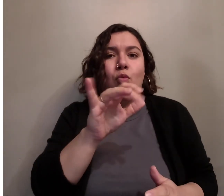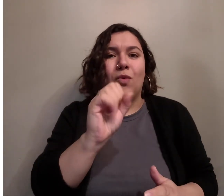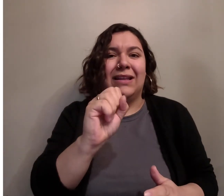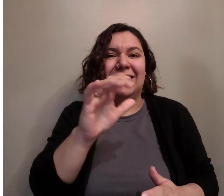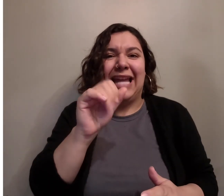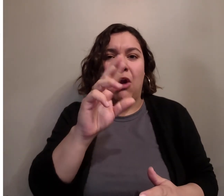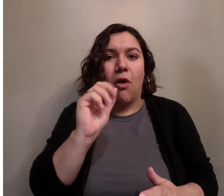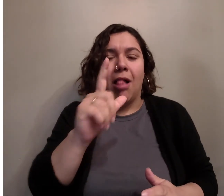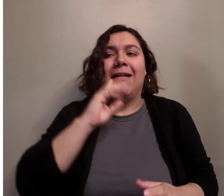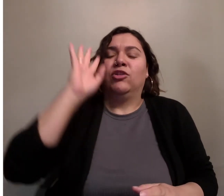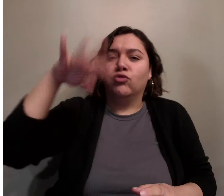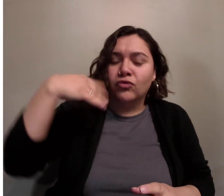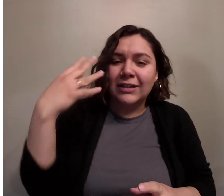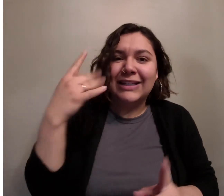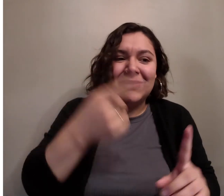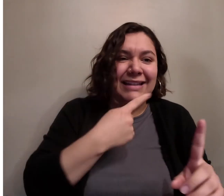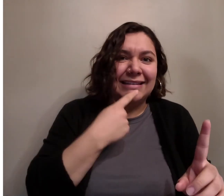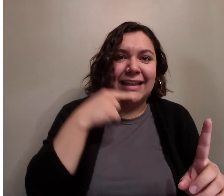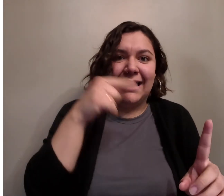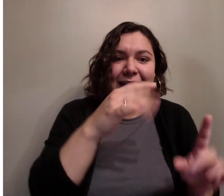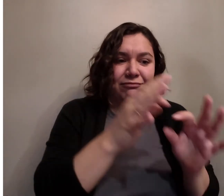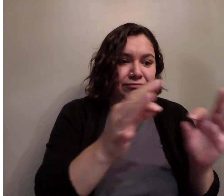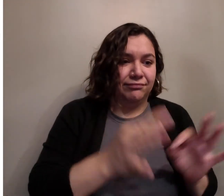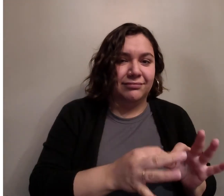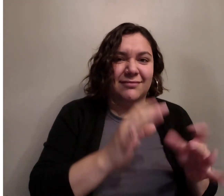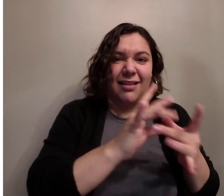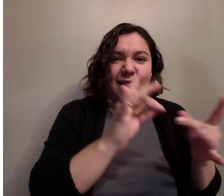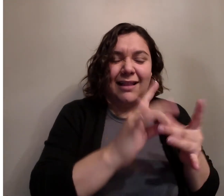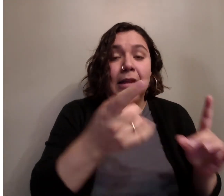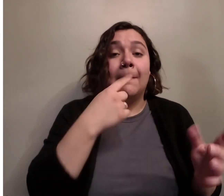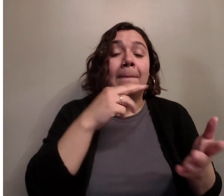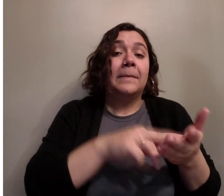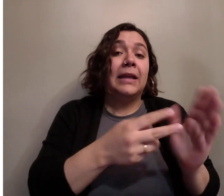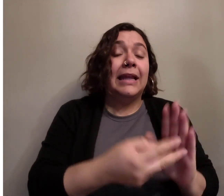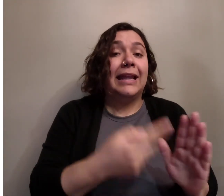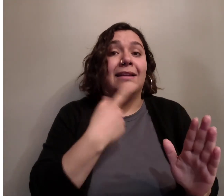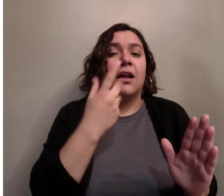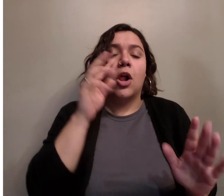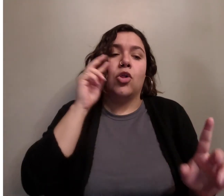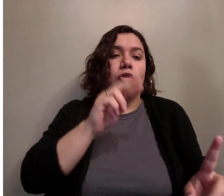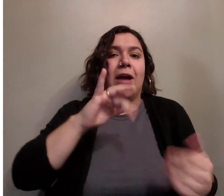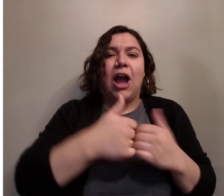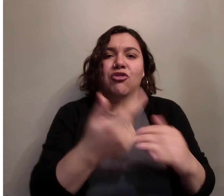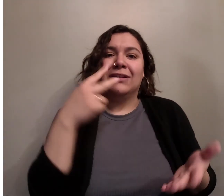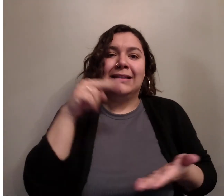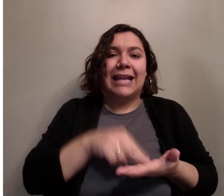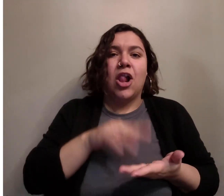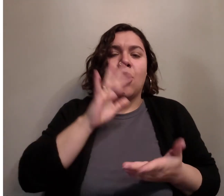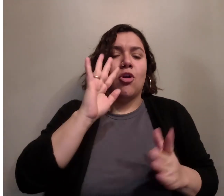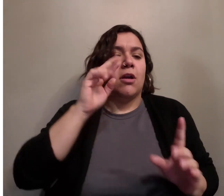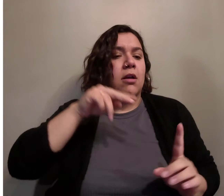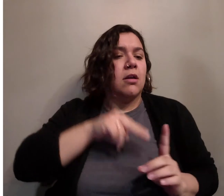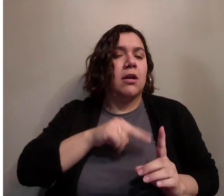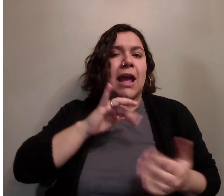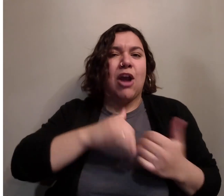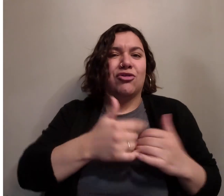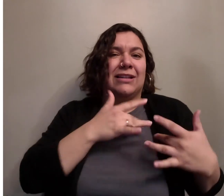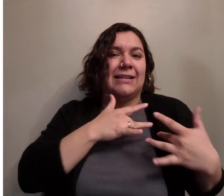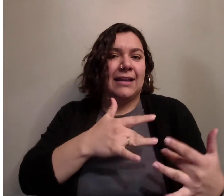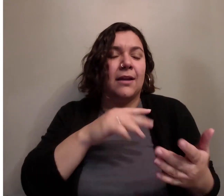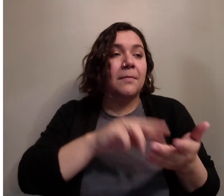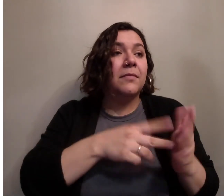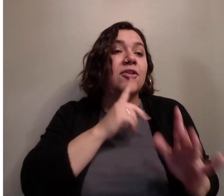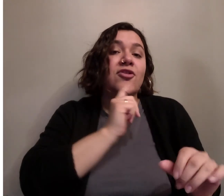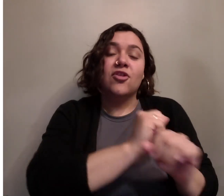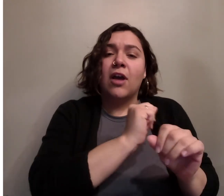on a level of like Lewis Carroll. That is how absurd what he's saying. So to say that, look at how she stands. Look at her